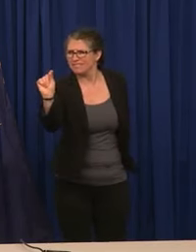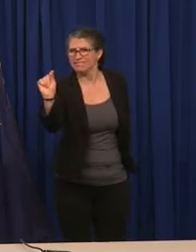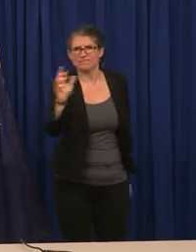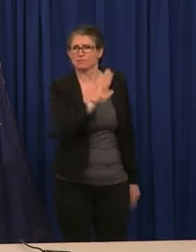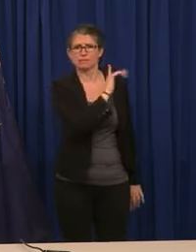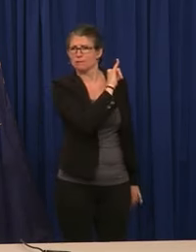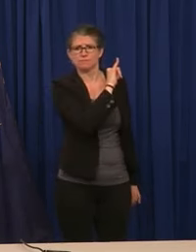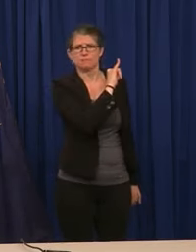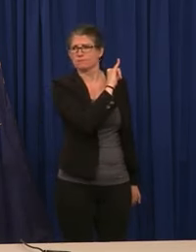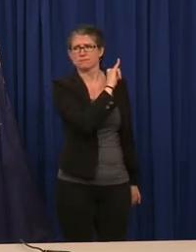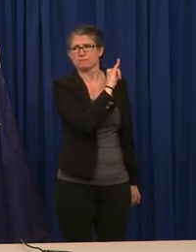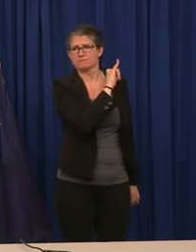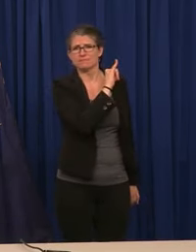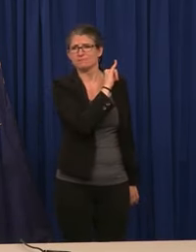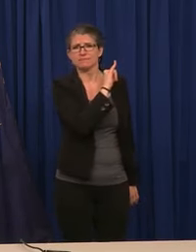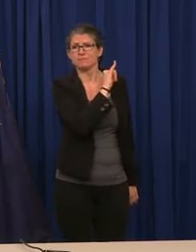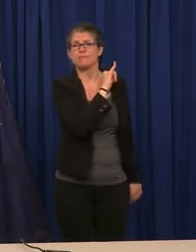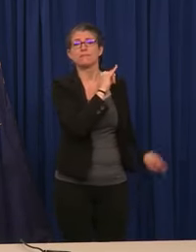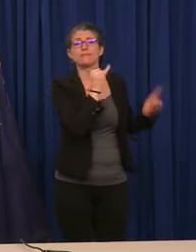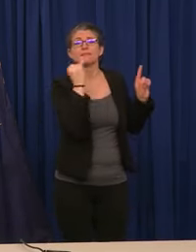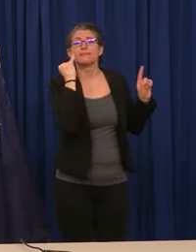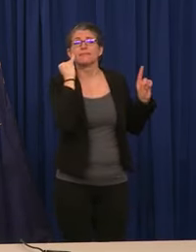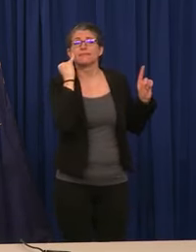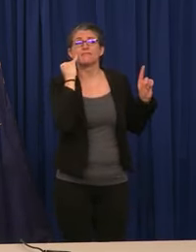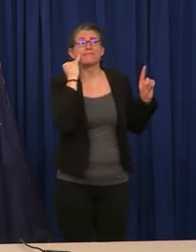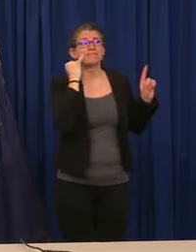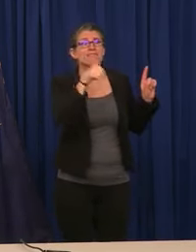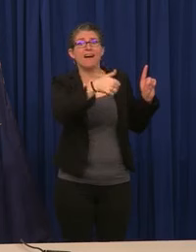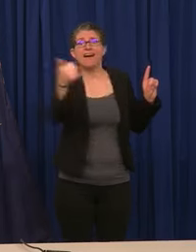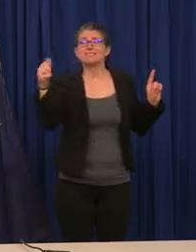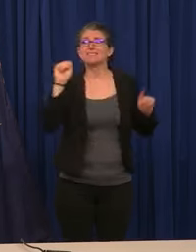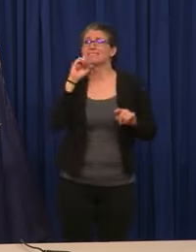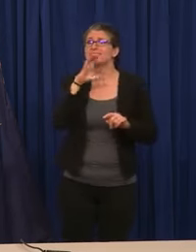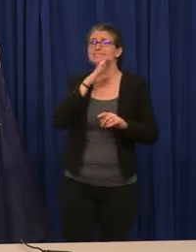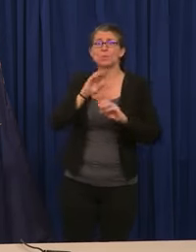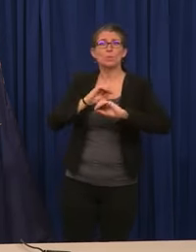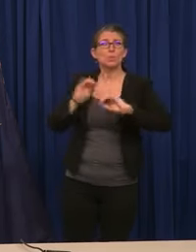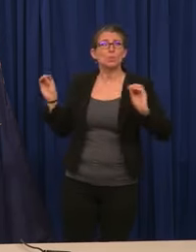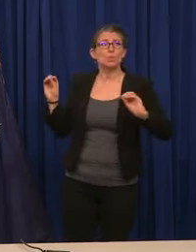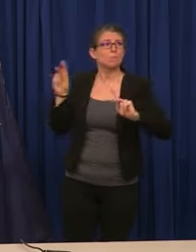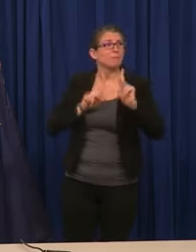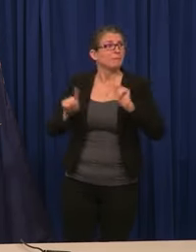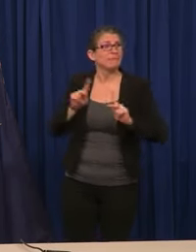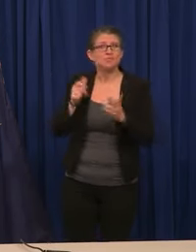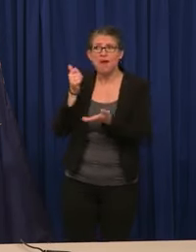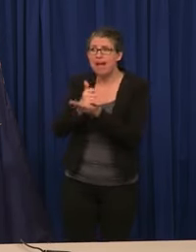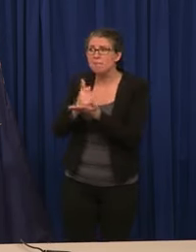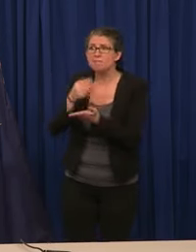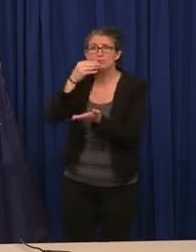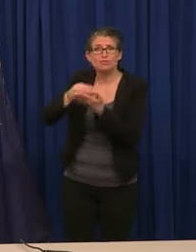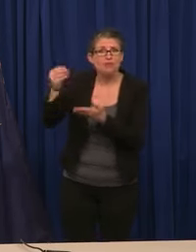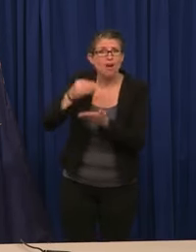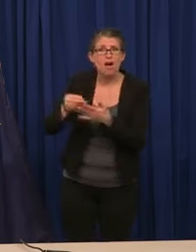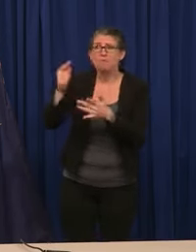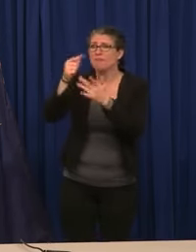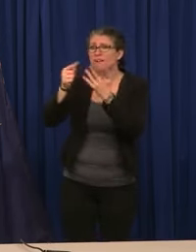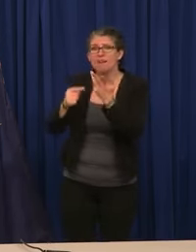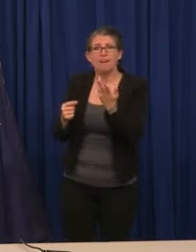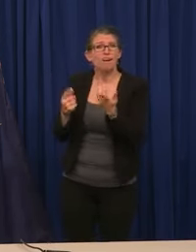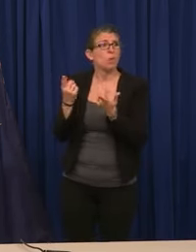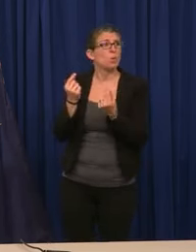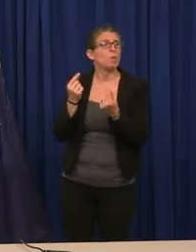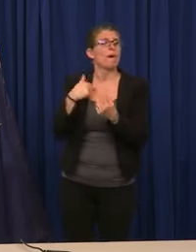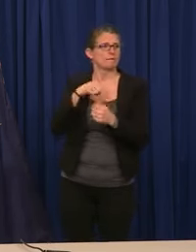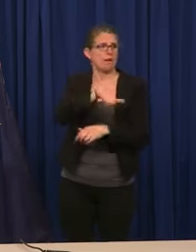go to the grocery store. Our request there is that they look into calling Meals on Wheels or reaching out to neighbors who might be able to grocery